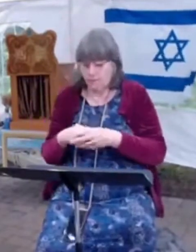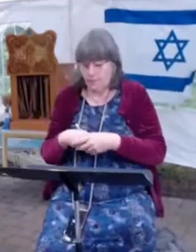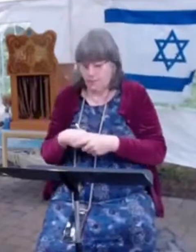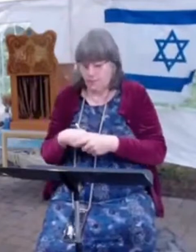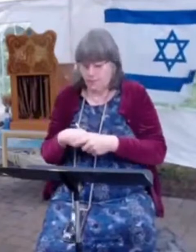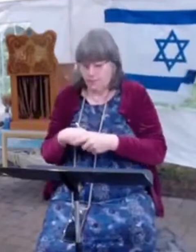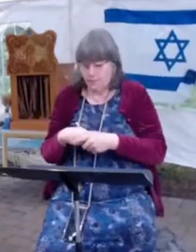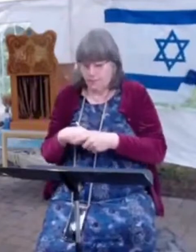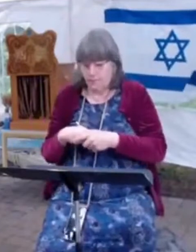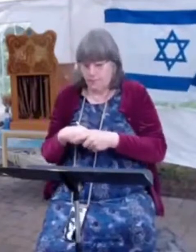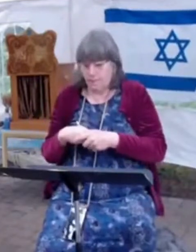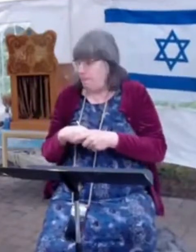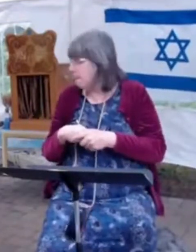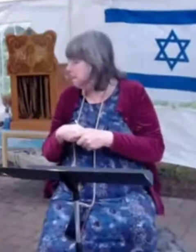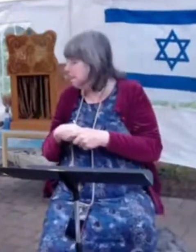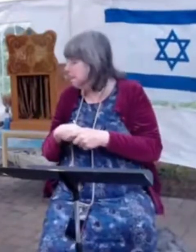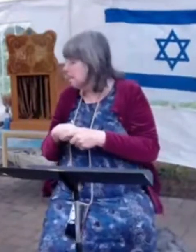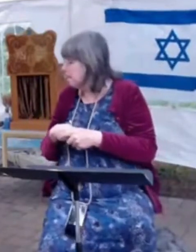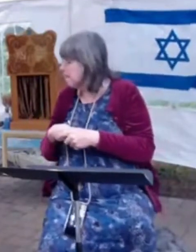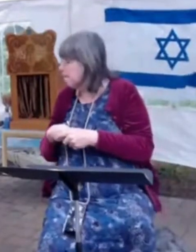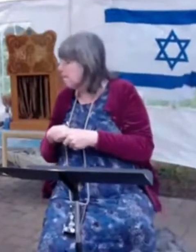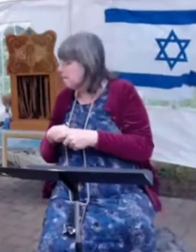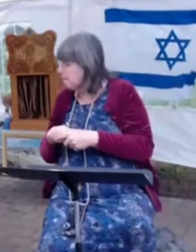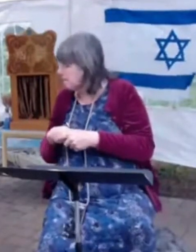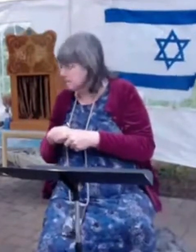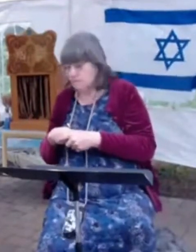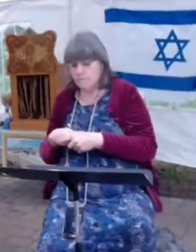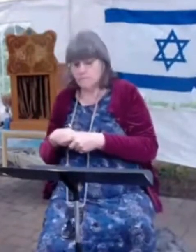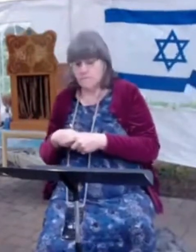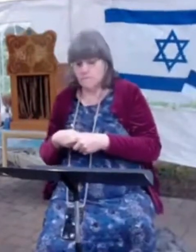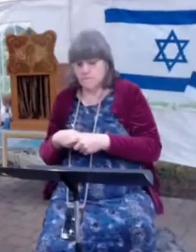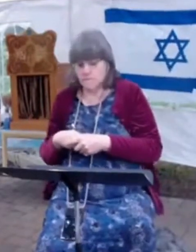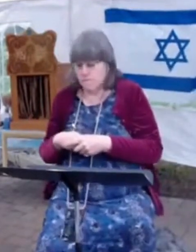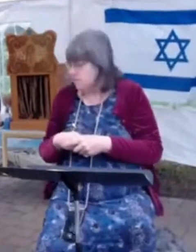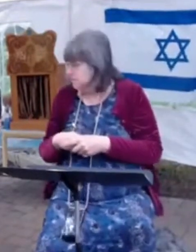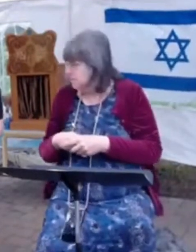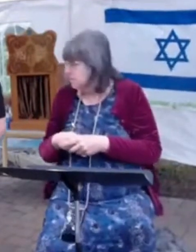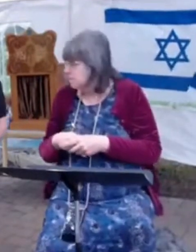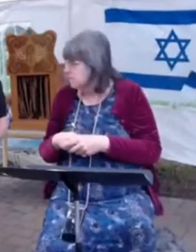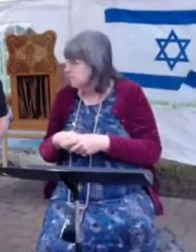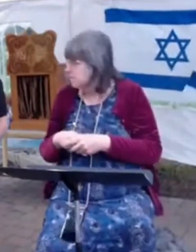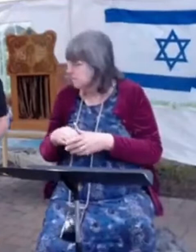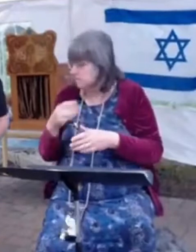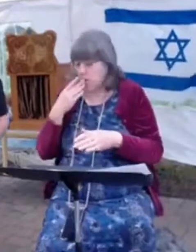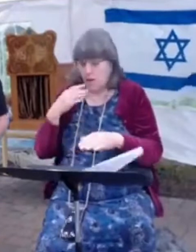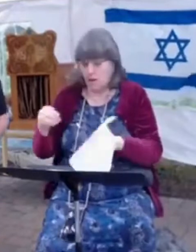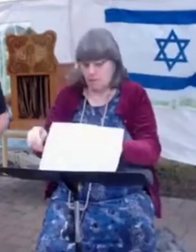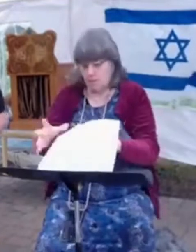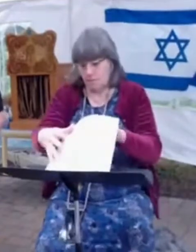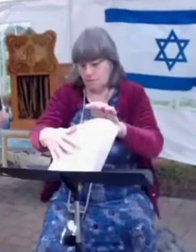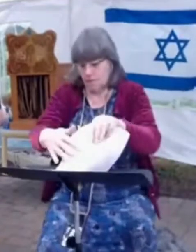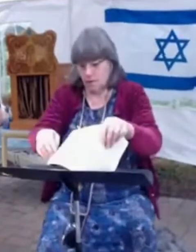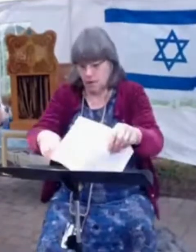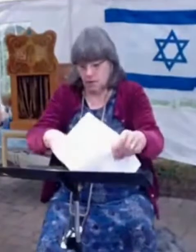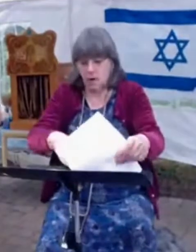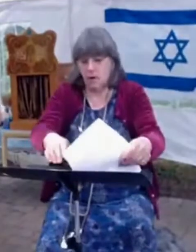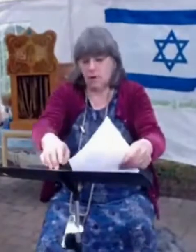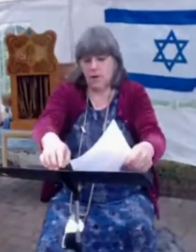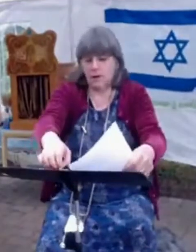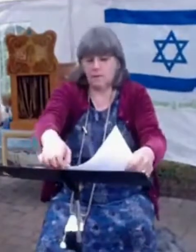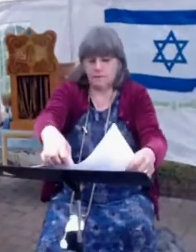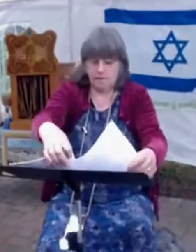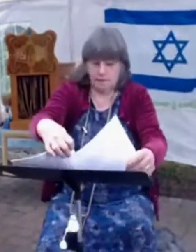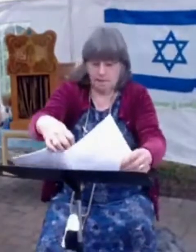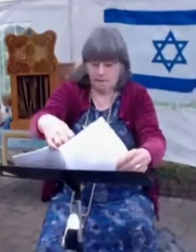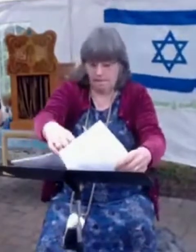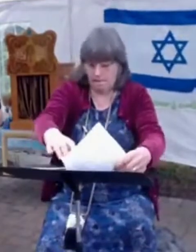The sages say that Hashem created seven things before he even started